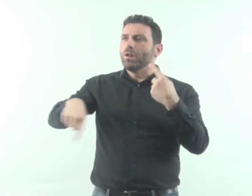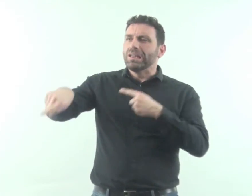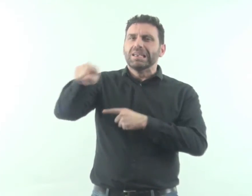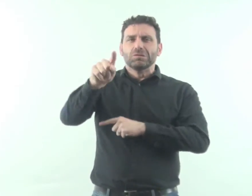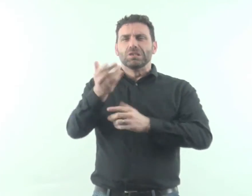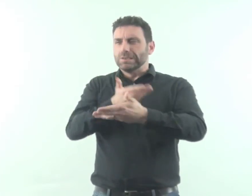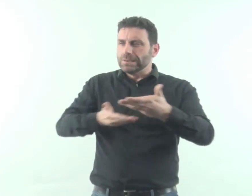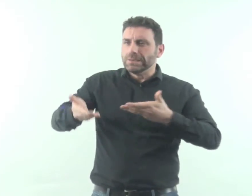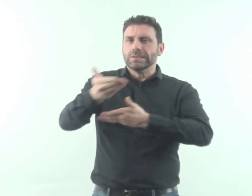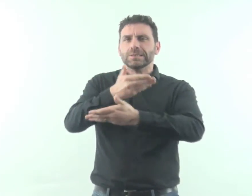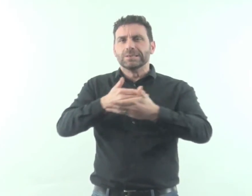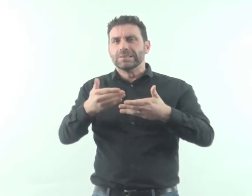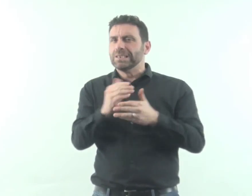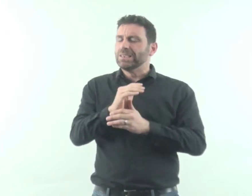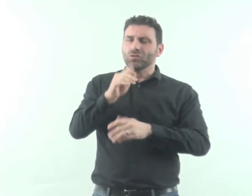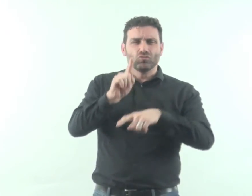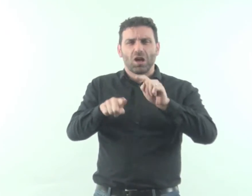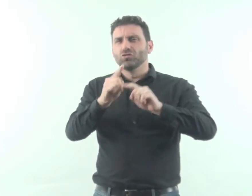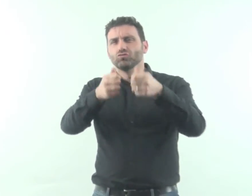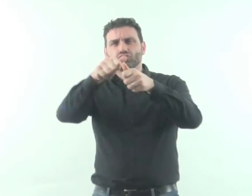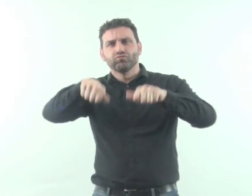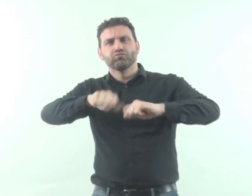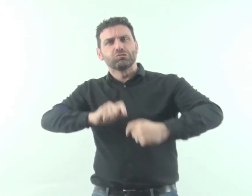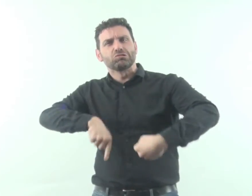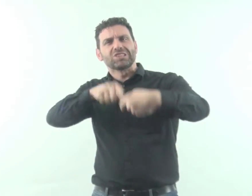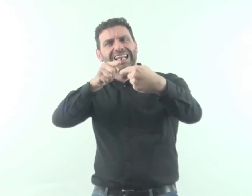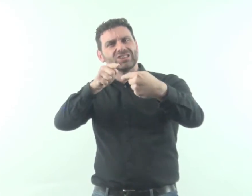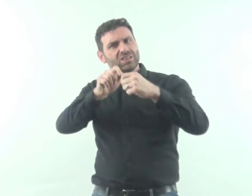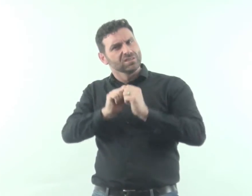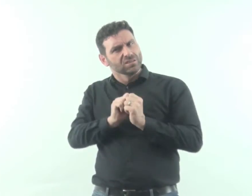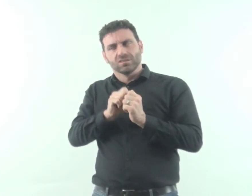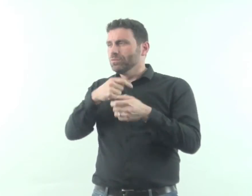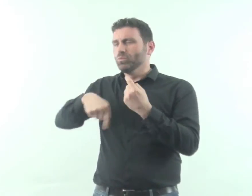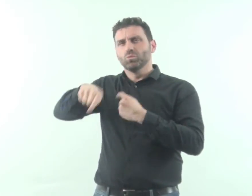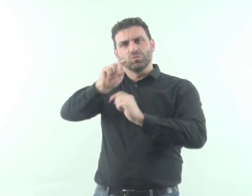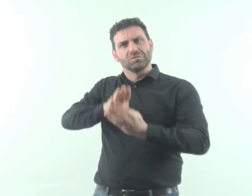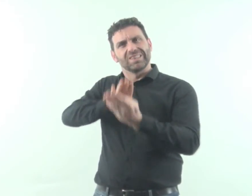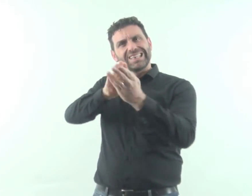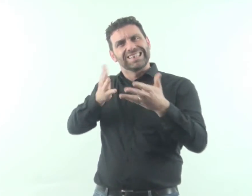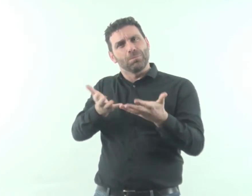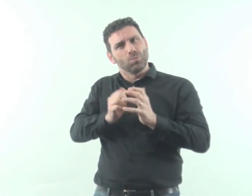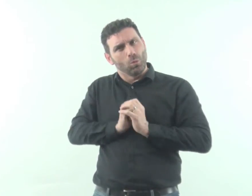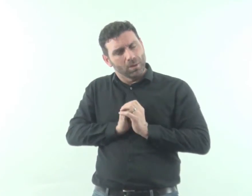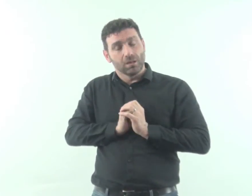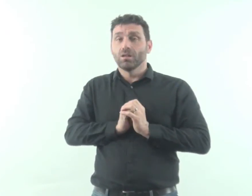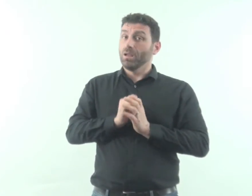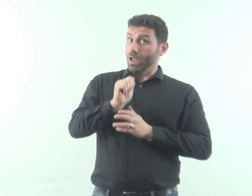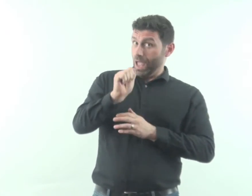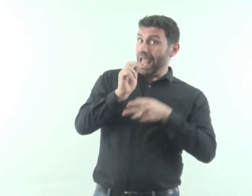interpreting community is going through a lot of discussion at the moment to try and resolve and face up to some of the challenges that are there for them at the